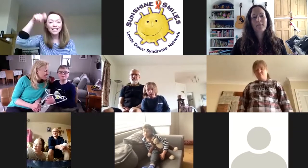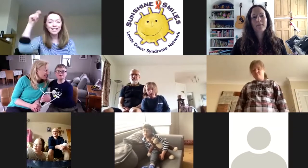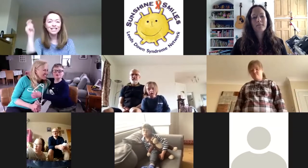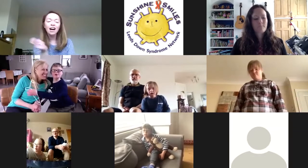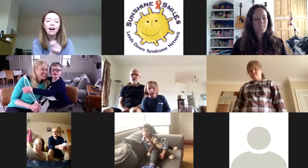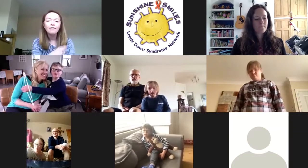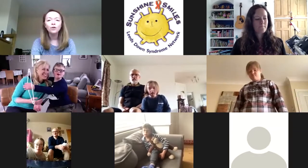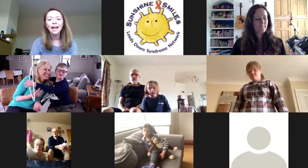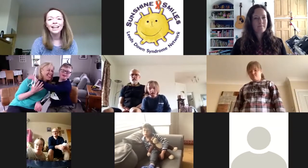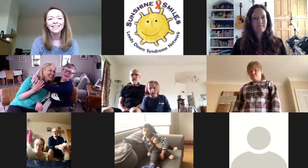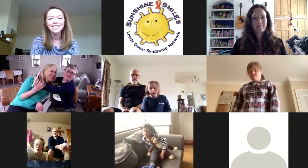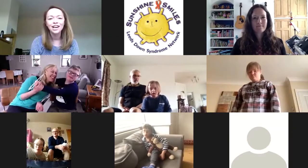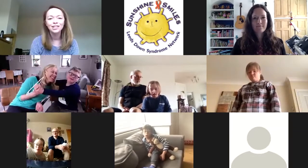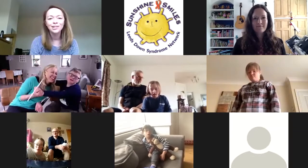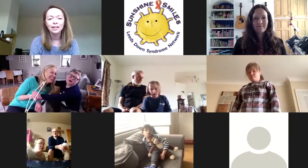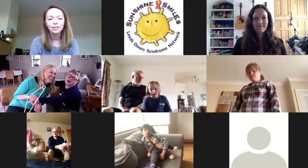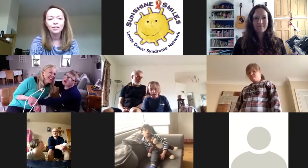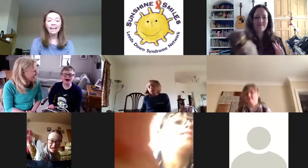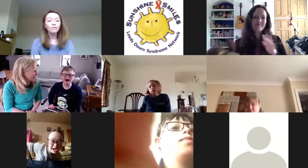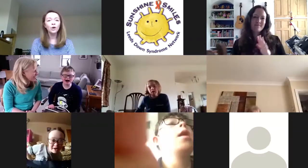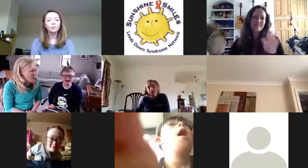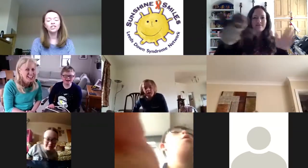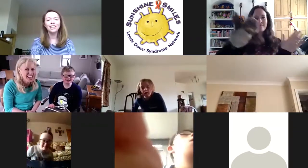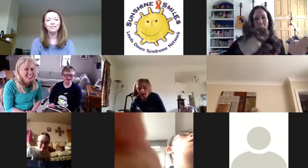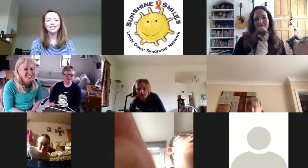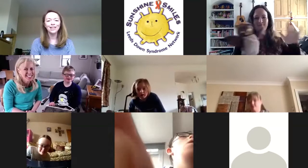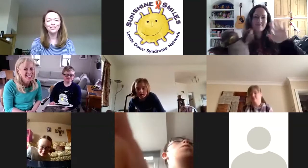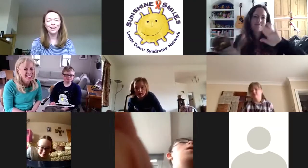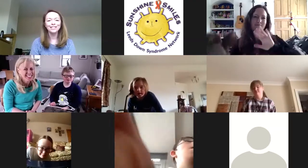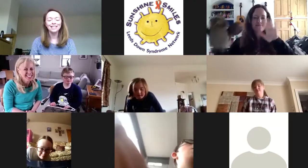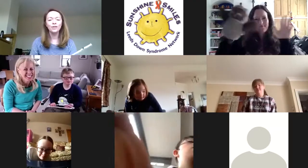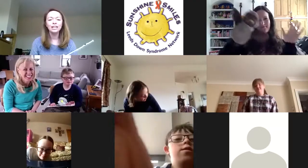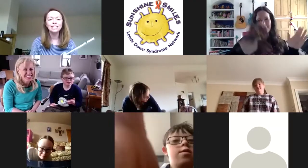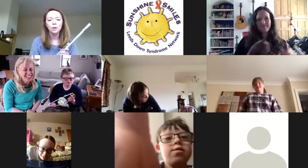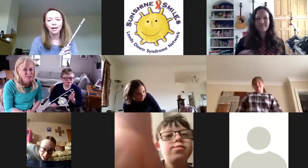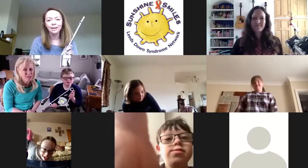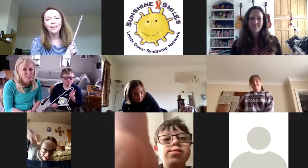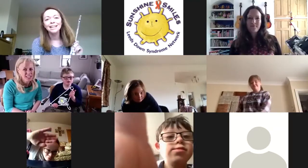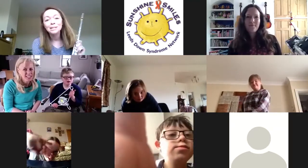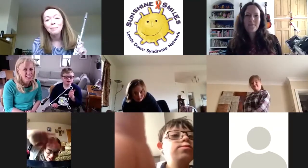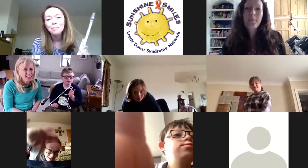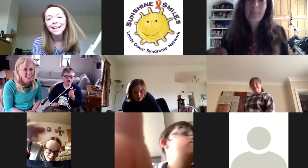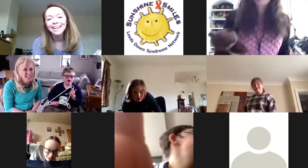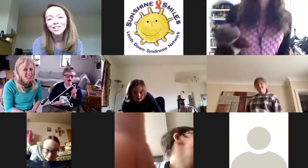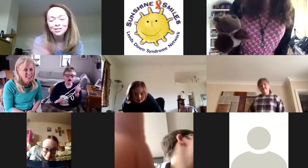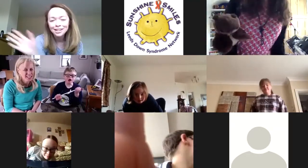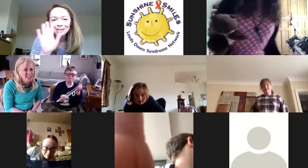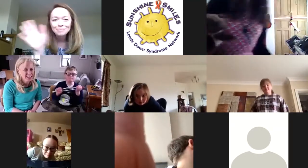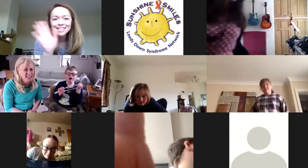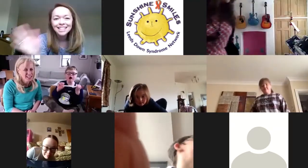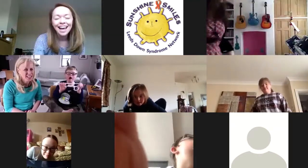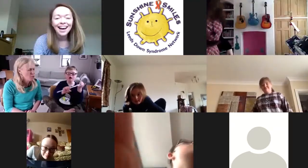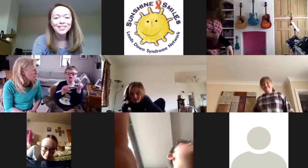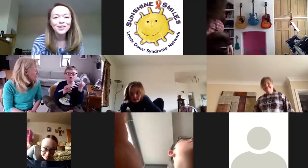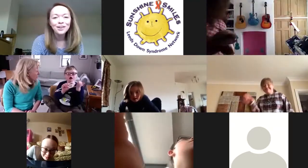bring a scarf or anything to dance with? If not, we'd just love to see you dancing. So this one, it's A Million